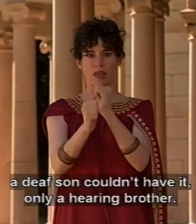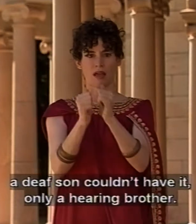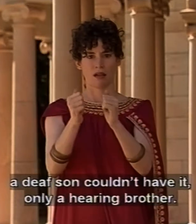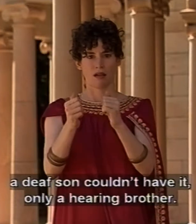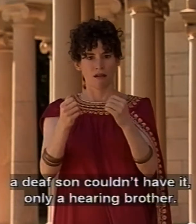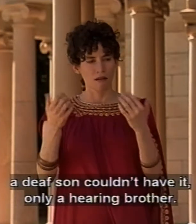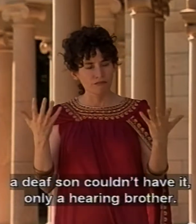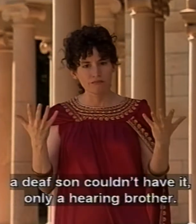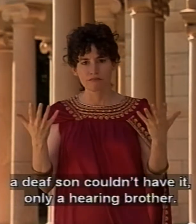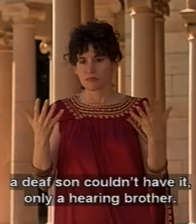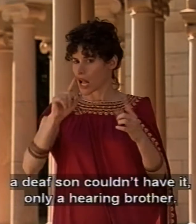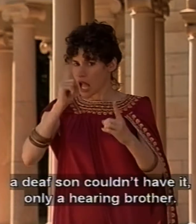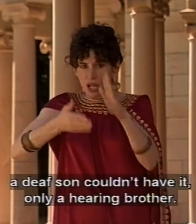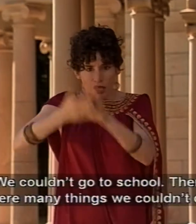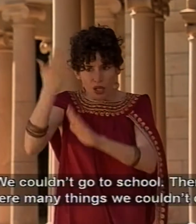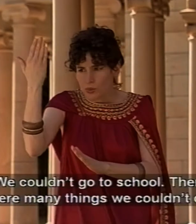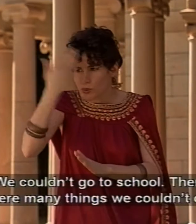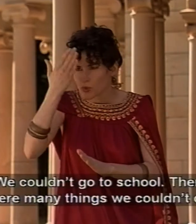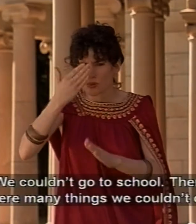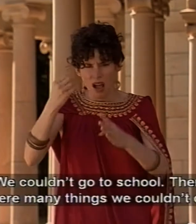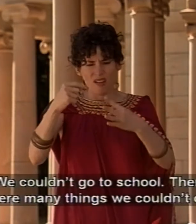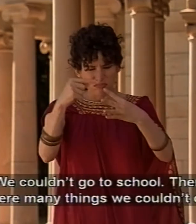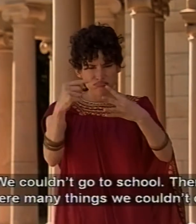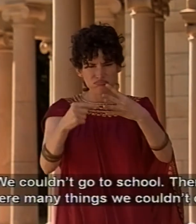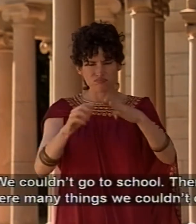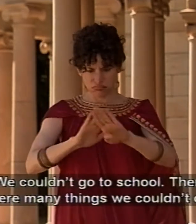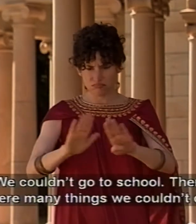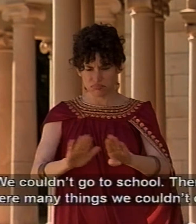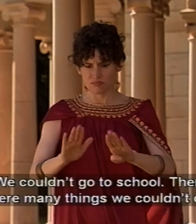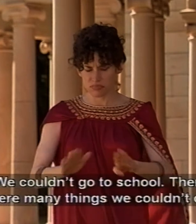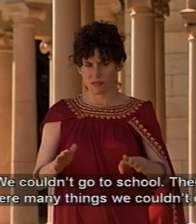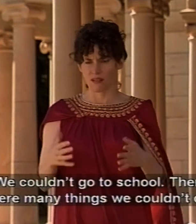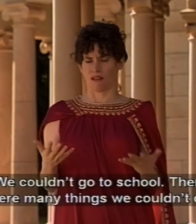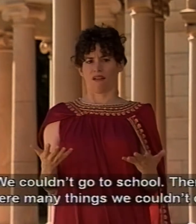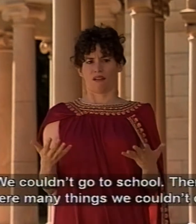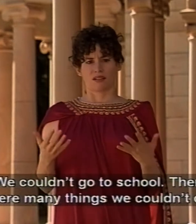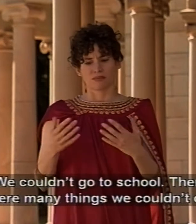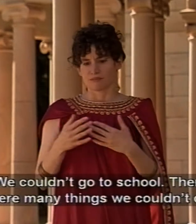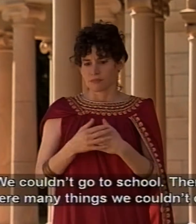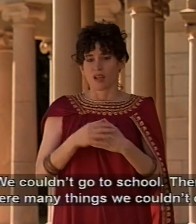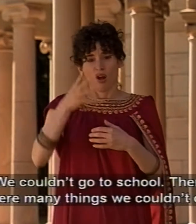to a hearing brother. We couldn't go to school. There were many things that we weren't allowed to do.